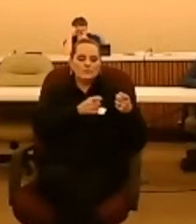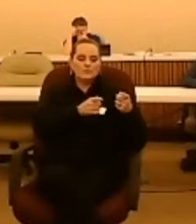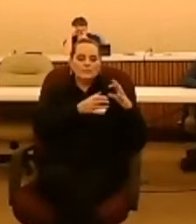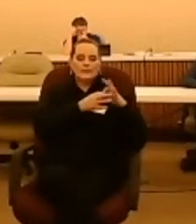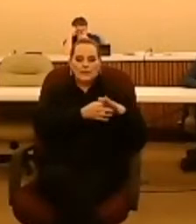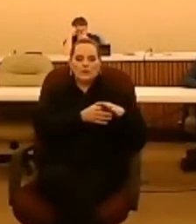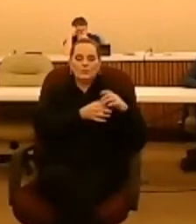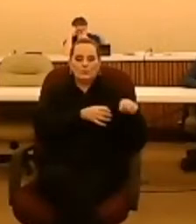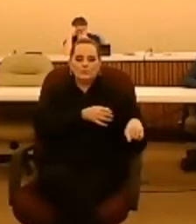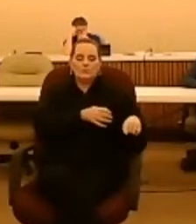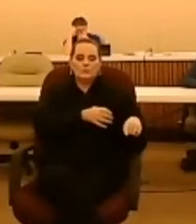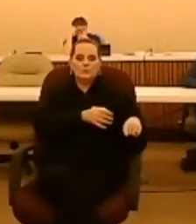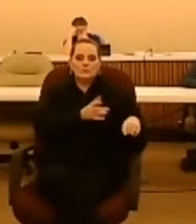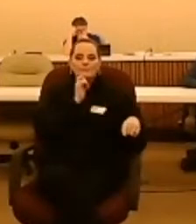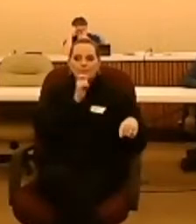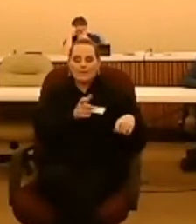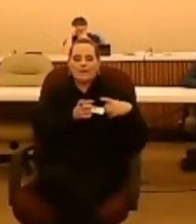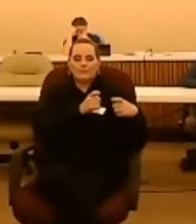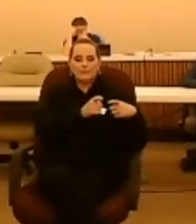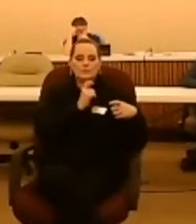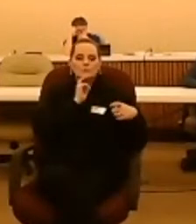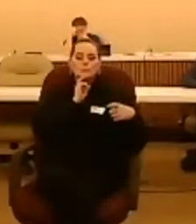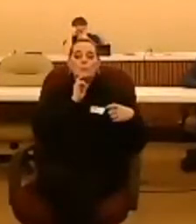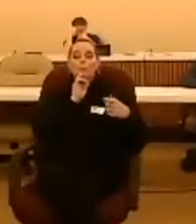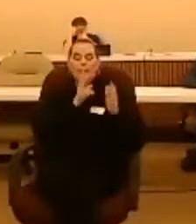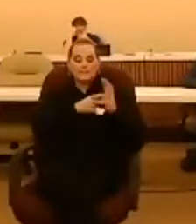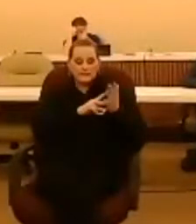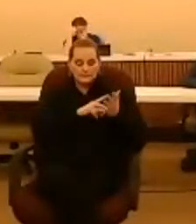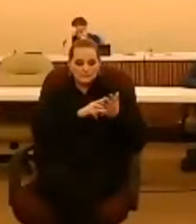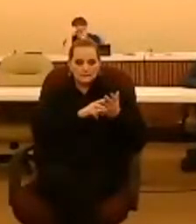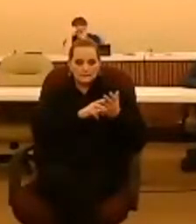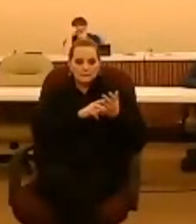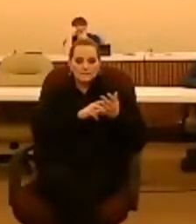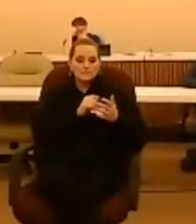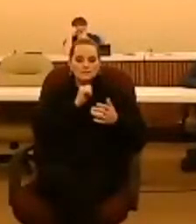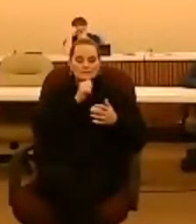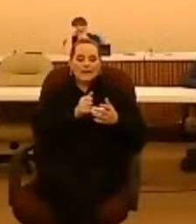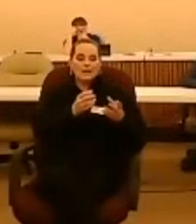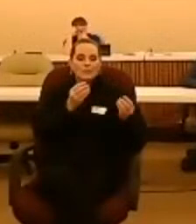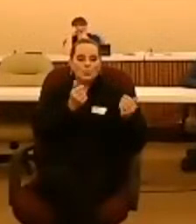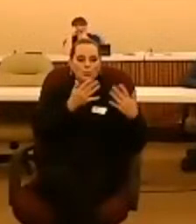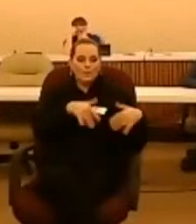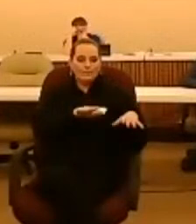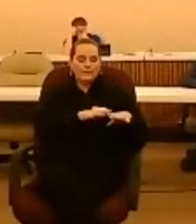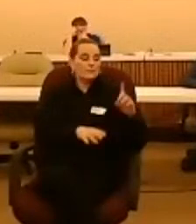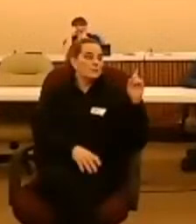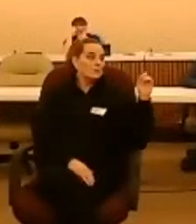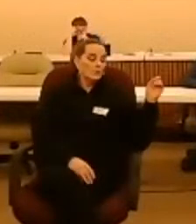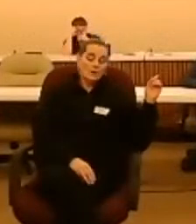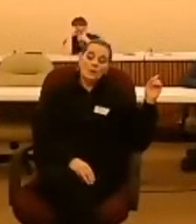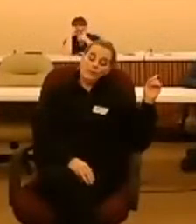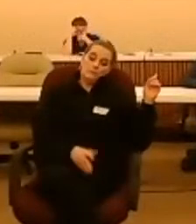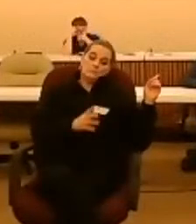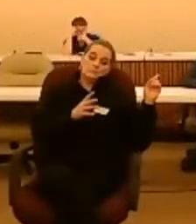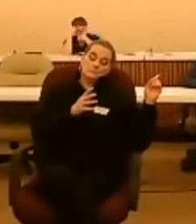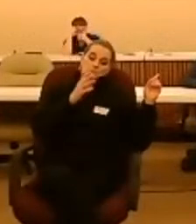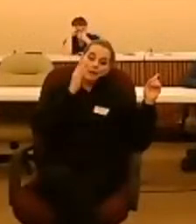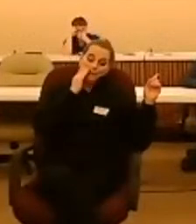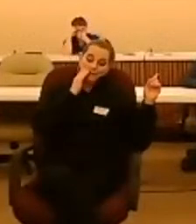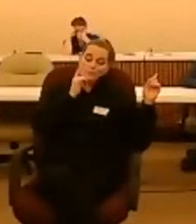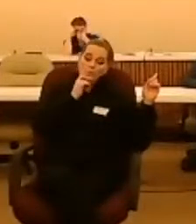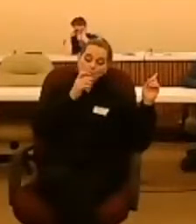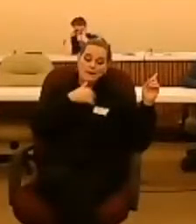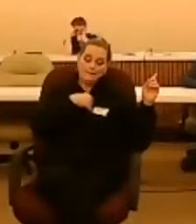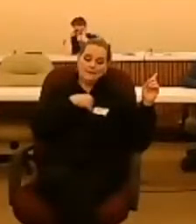not regulated. So therefore, they're not wetlands. Well, it appears that from what I have here, and this is why